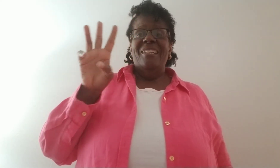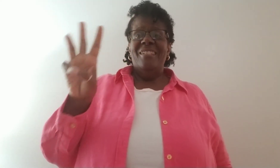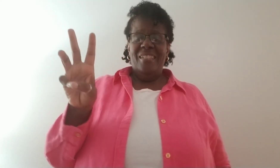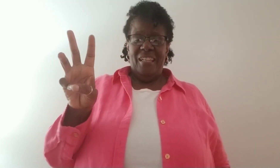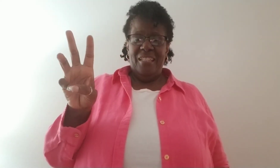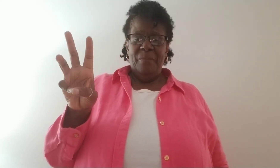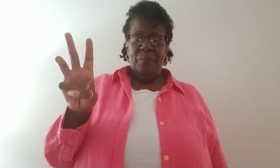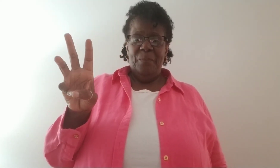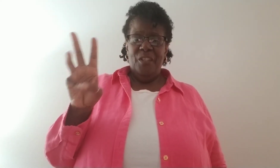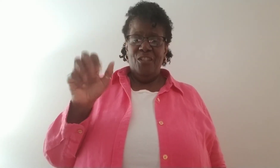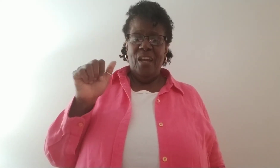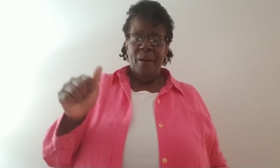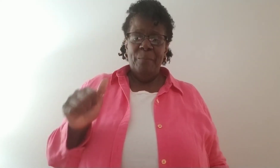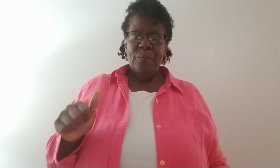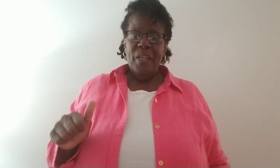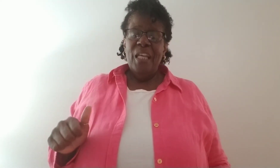63,336. Good job.